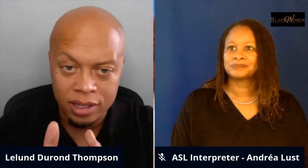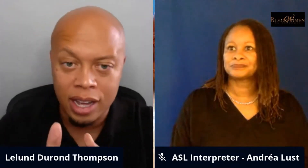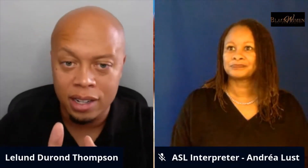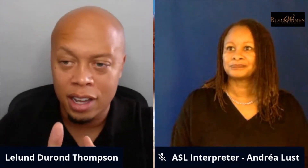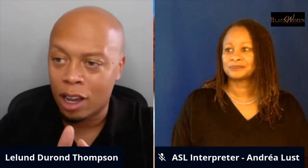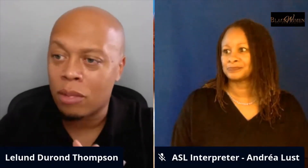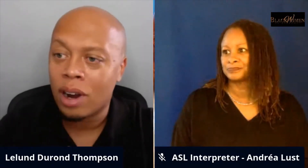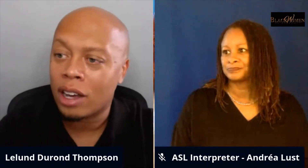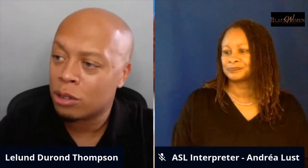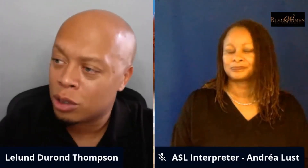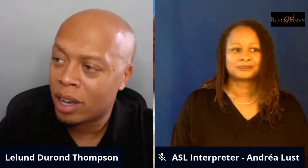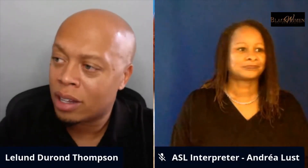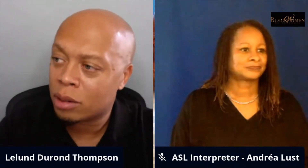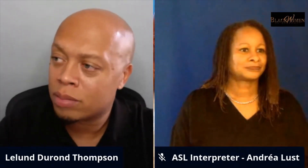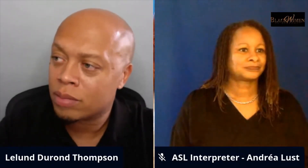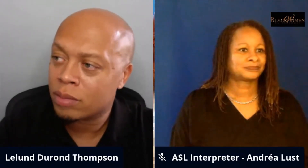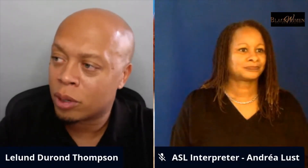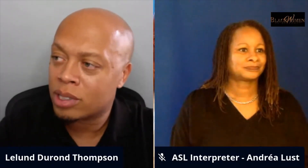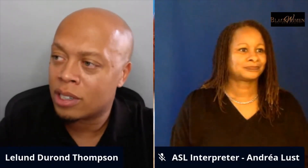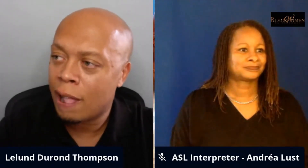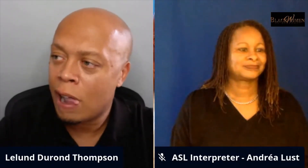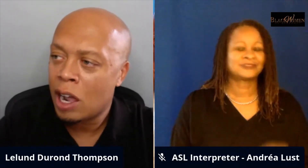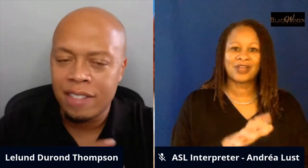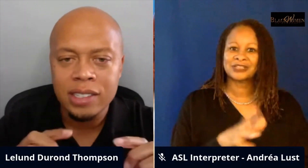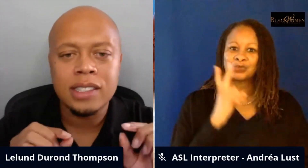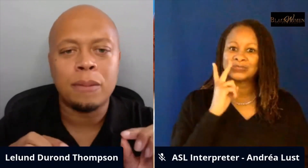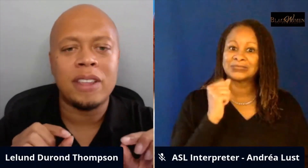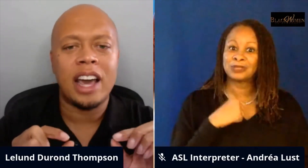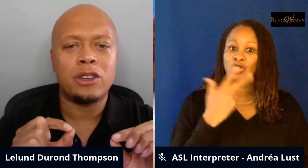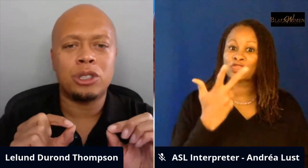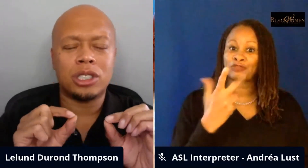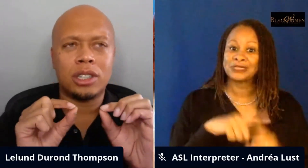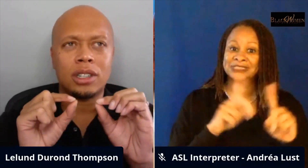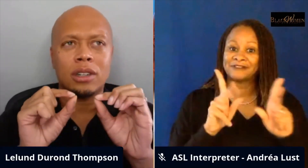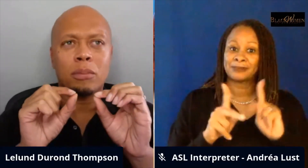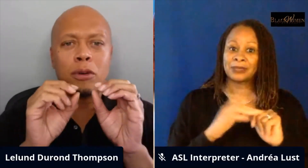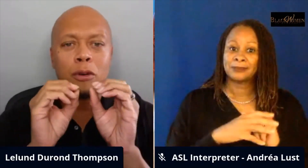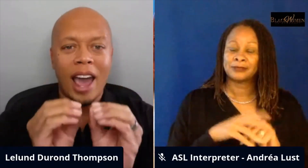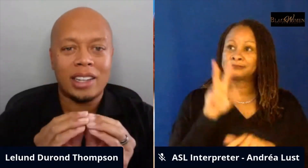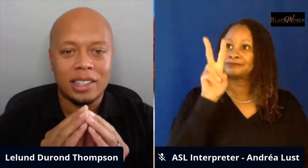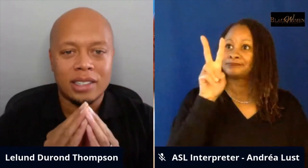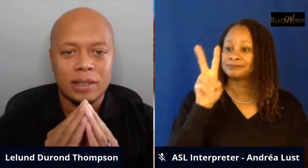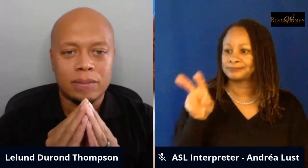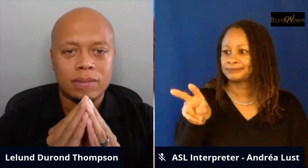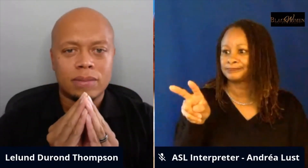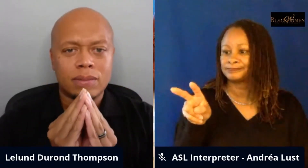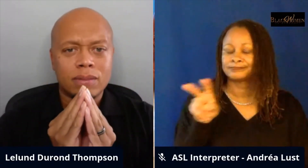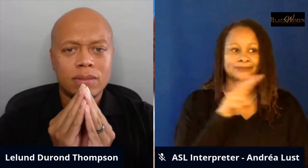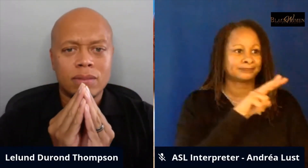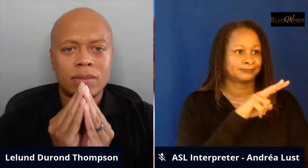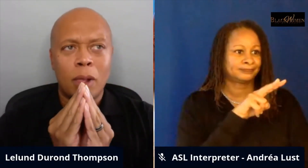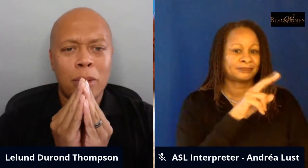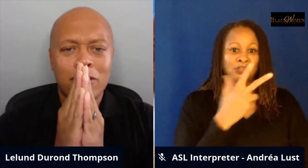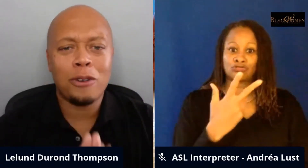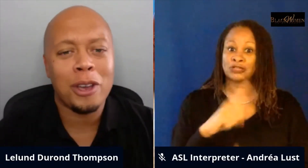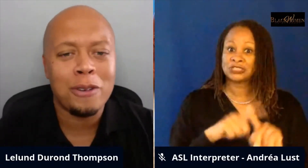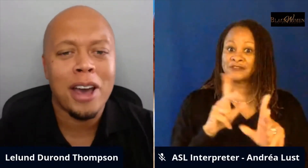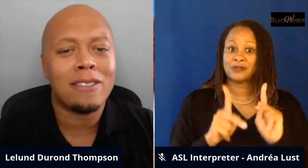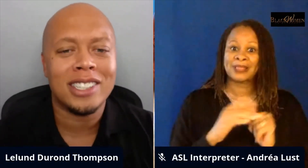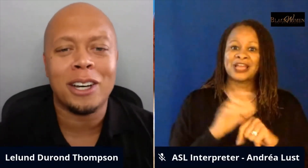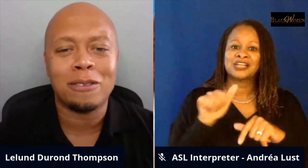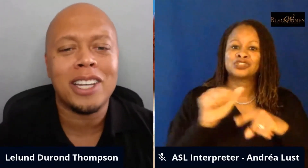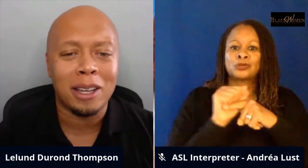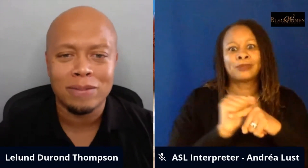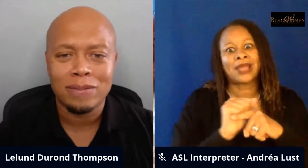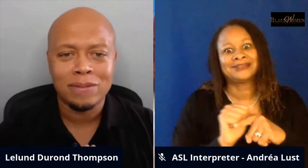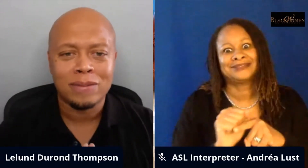on the other side of the camera, I go to my other person. And this is something that you should practice before you have